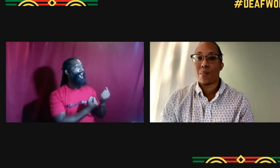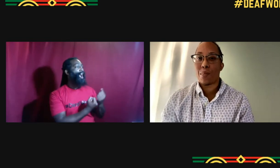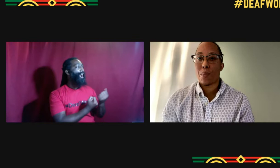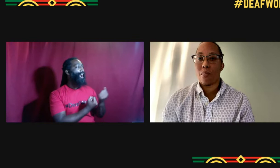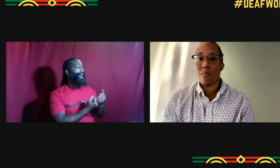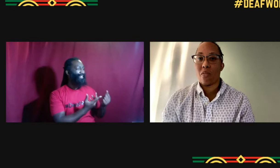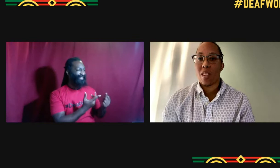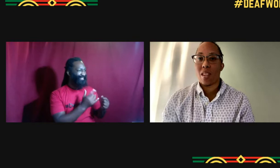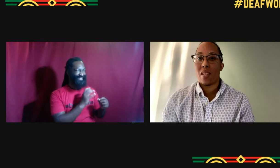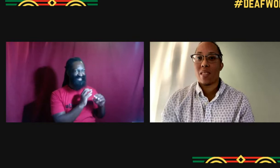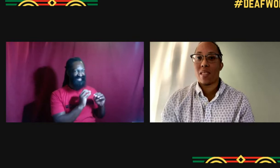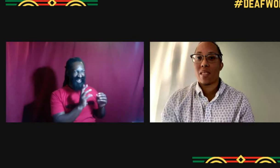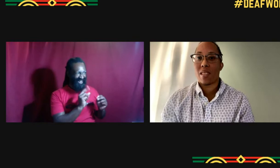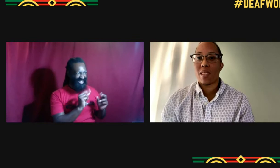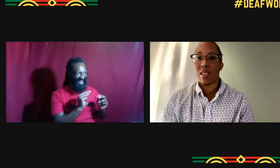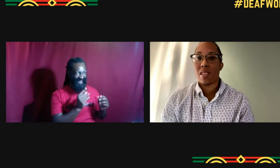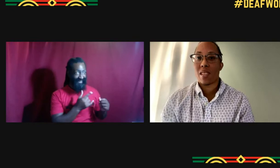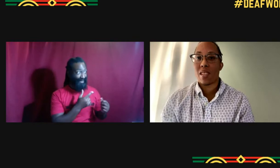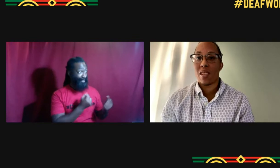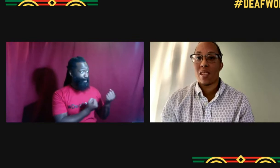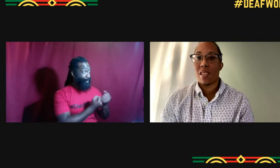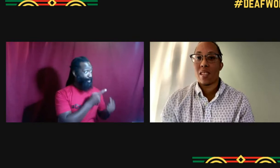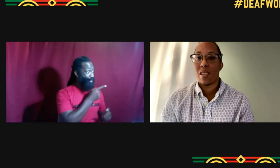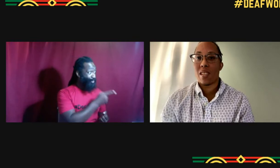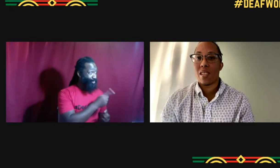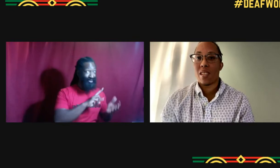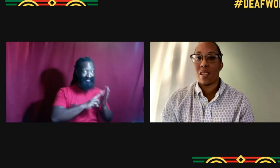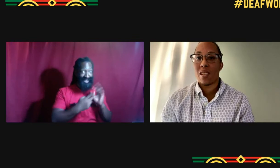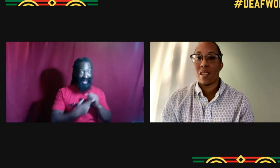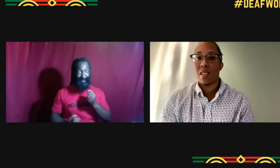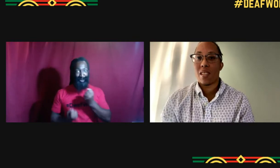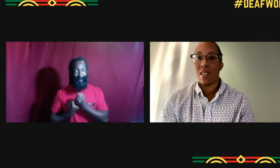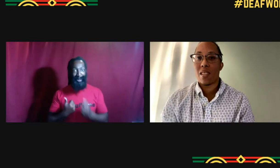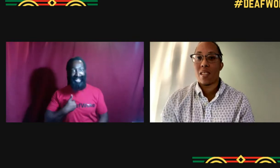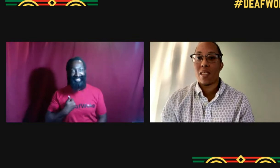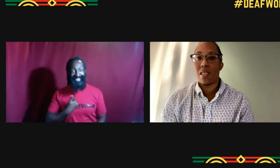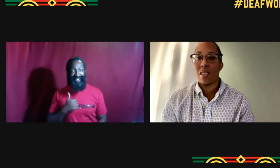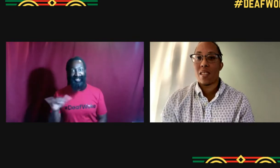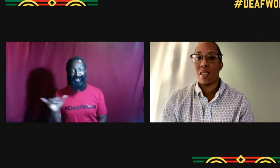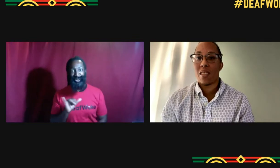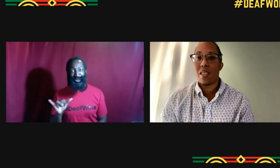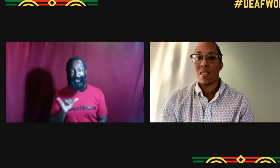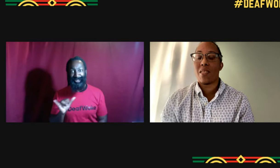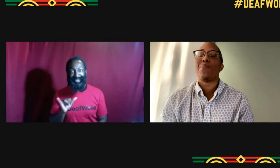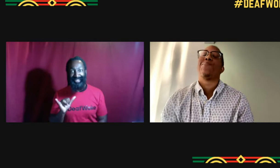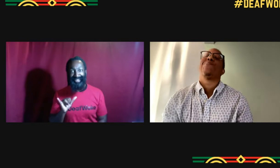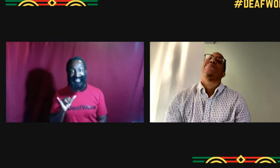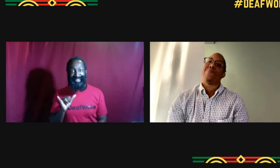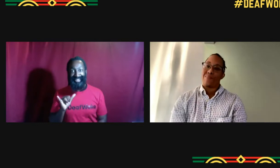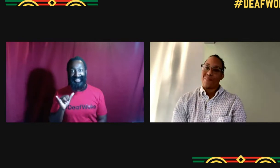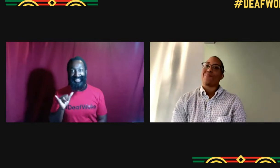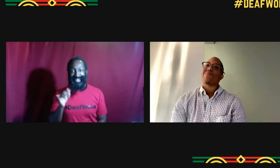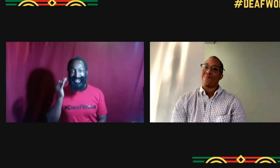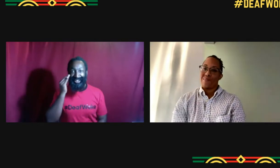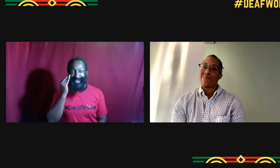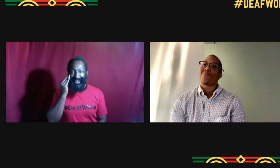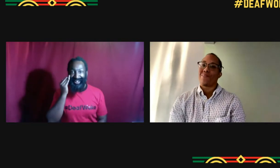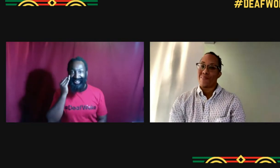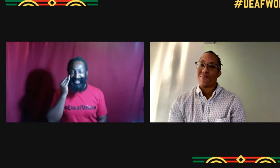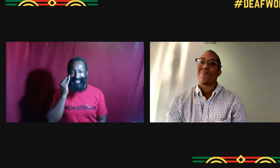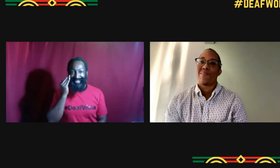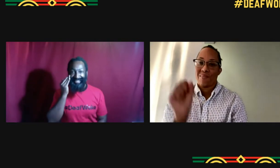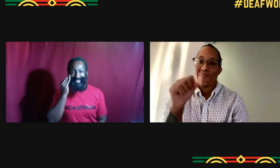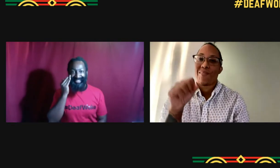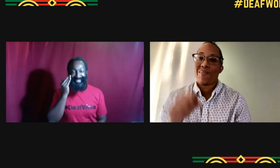incredible. You know, some people are kind of superficial with your support. You know, I have to